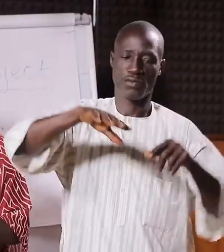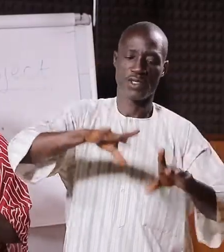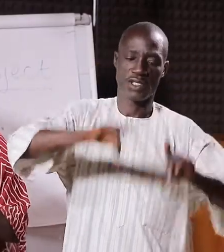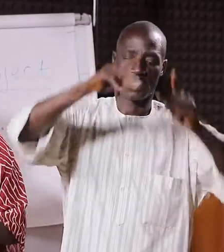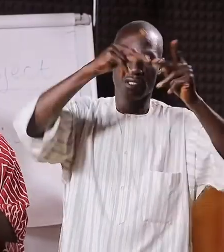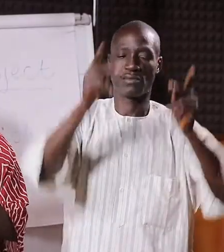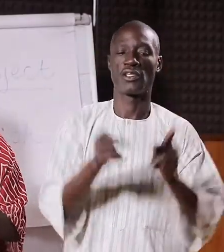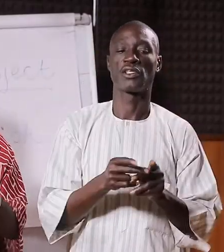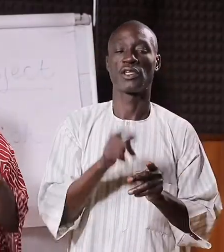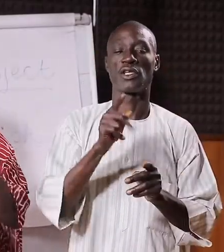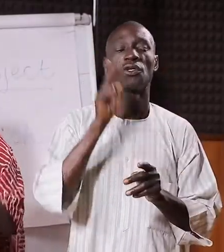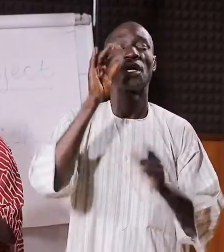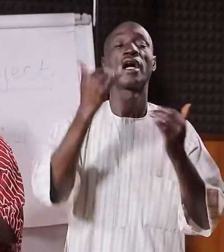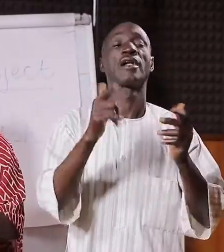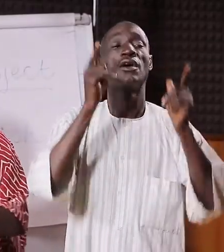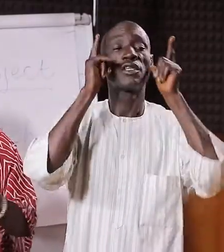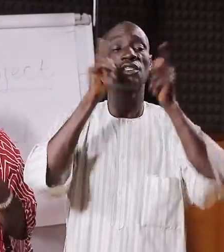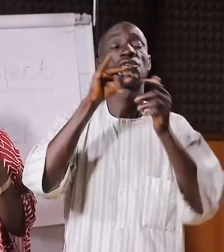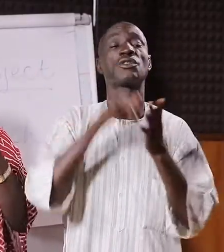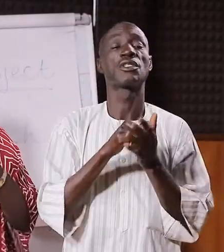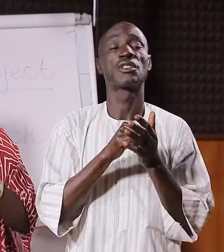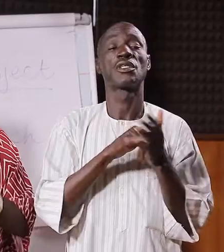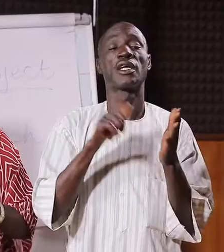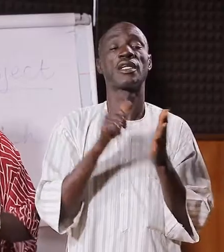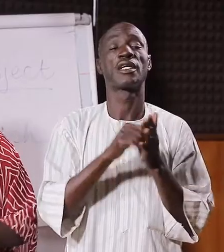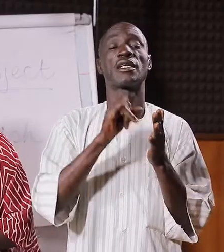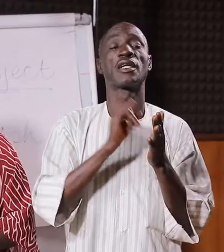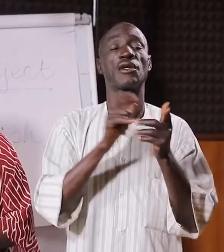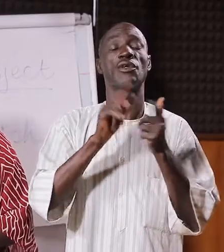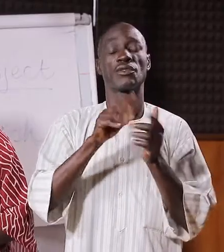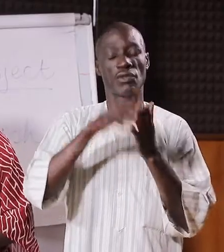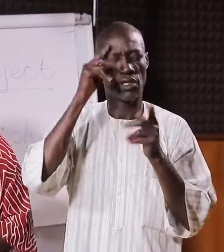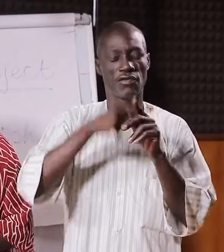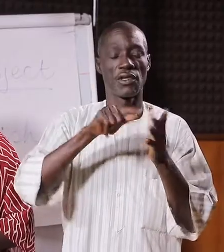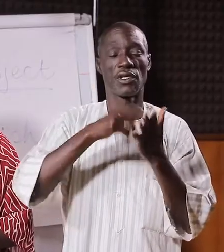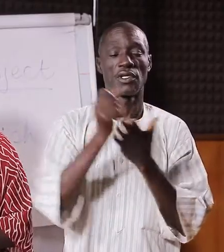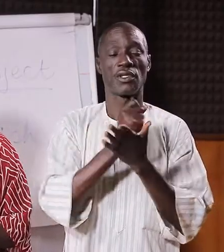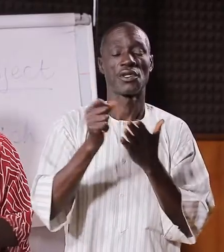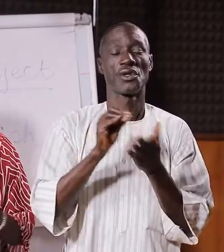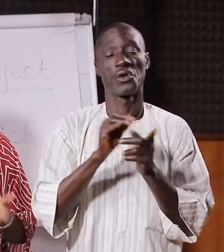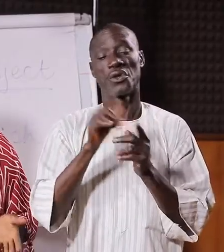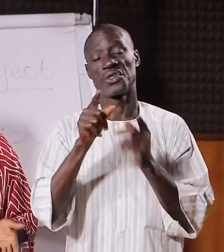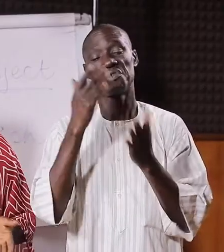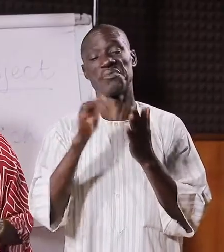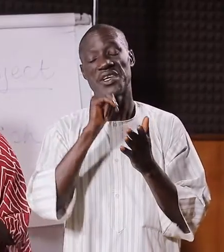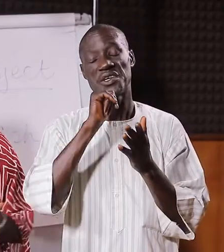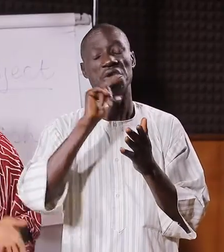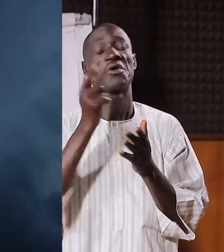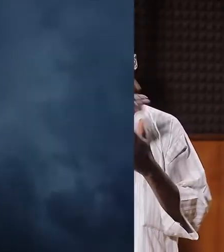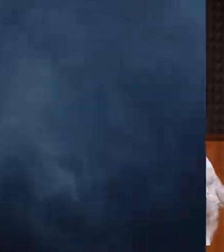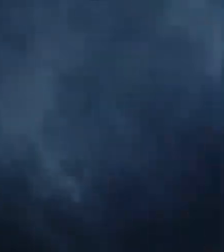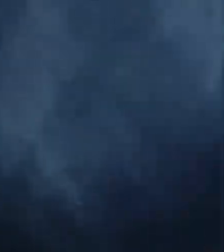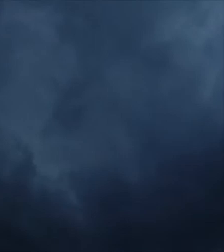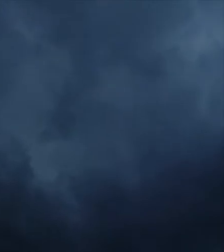it. Now it's left for you to agree that I want to learn from this song. Otherwise, you'll just be enjoying the melody and it ends